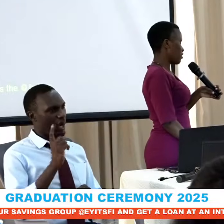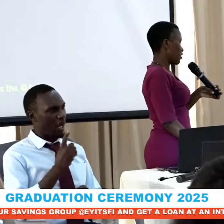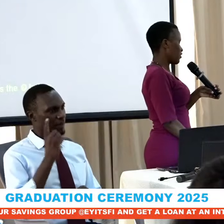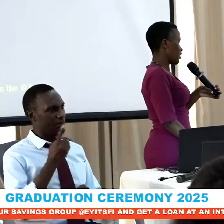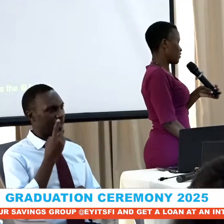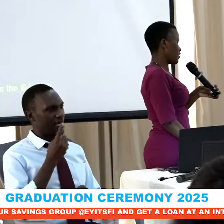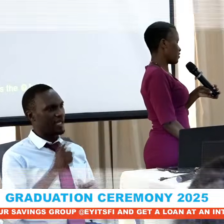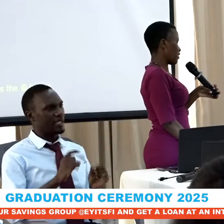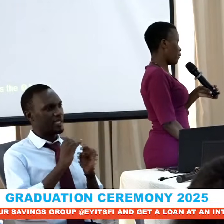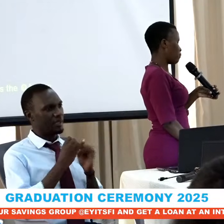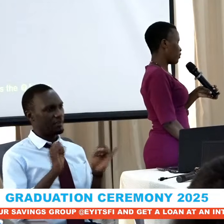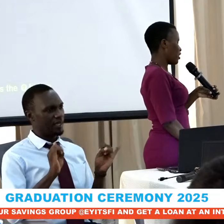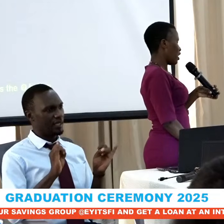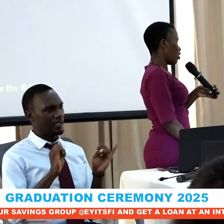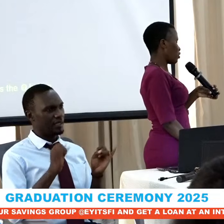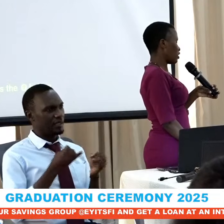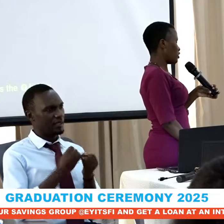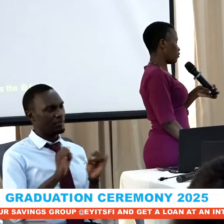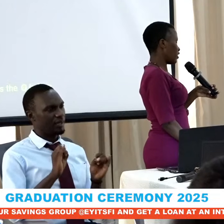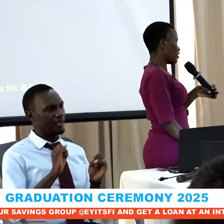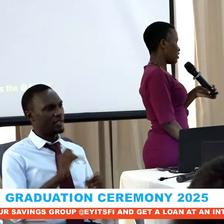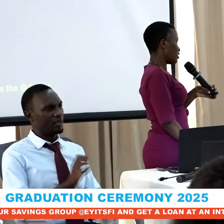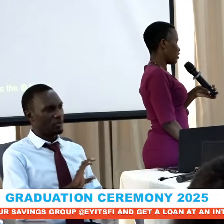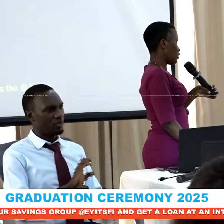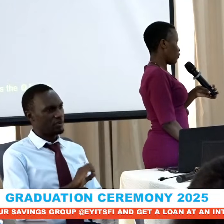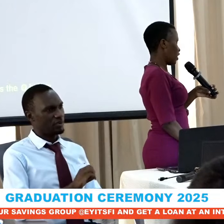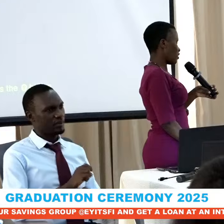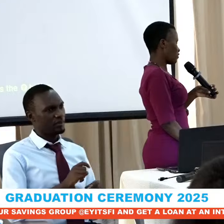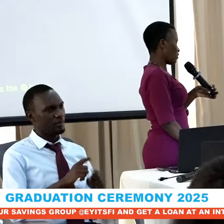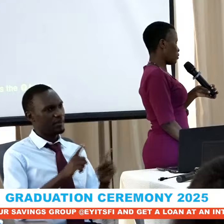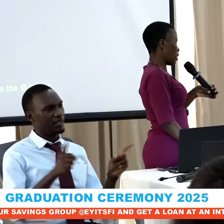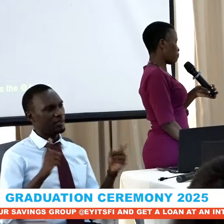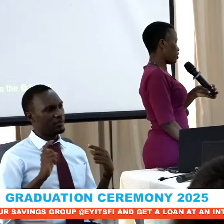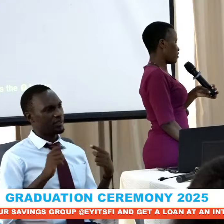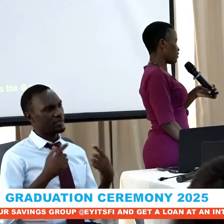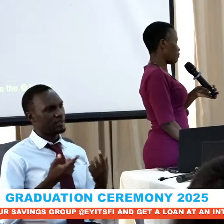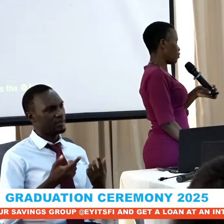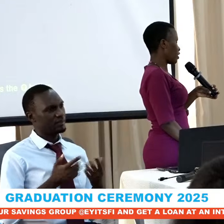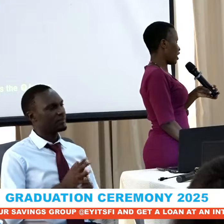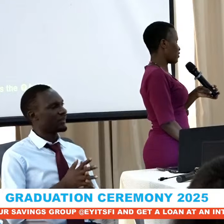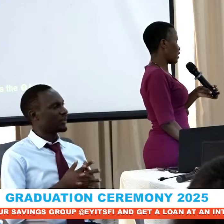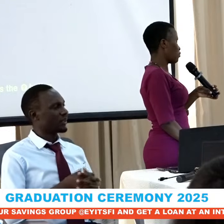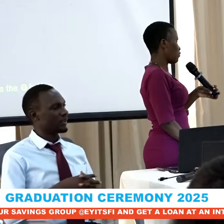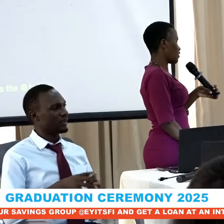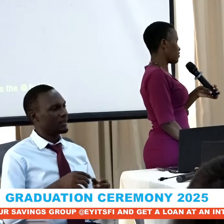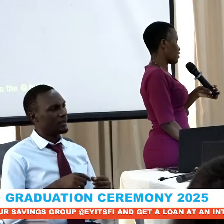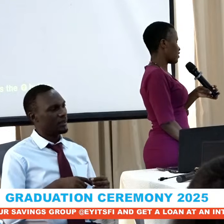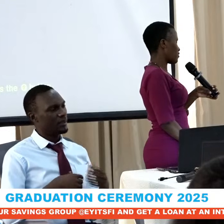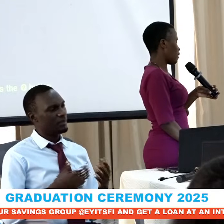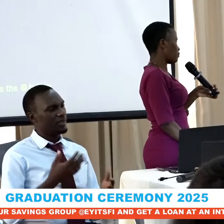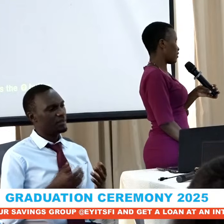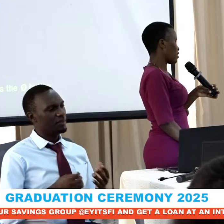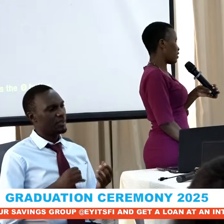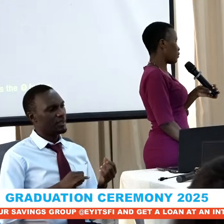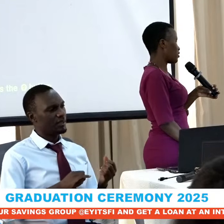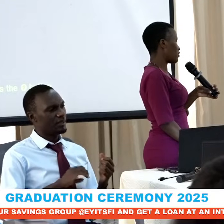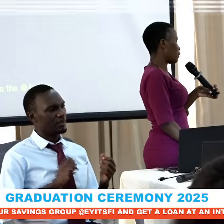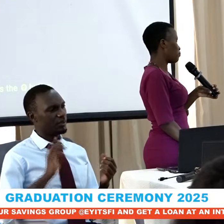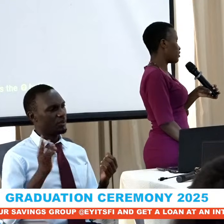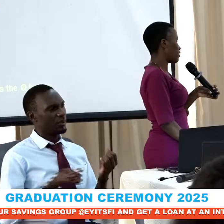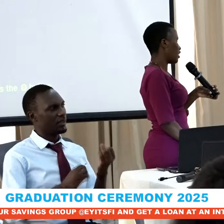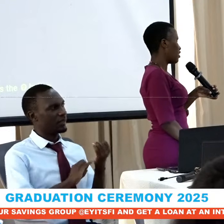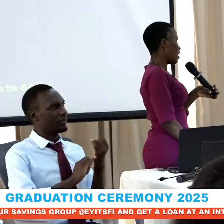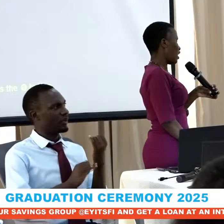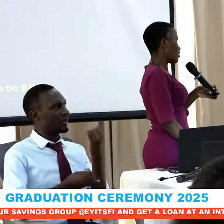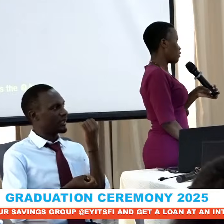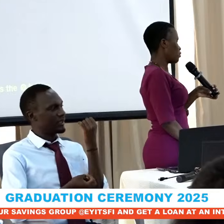comes takes it up. Or even we employ someone at the university, some sign language